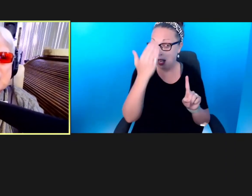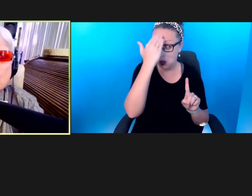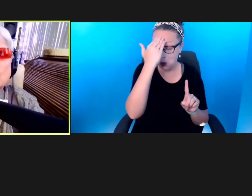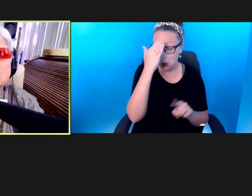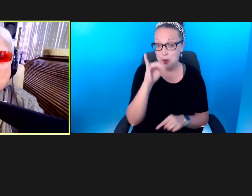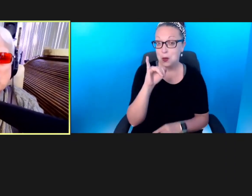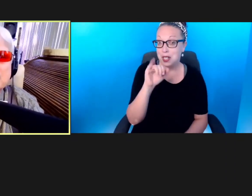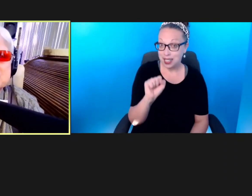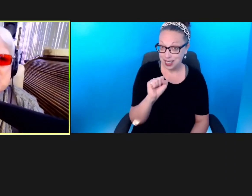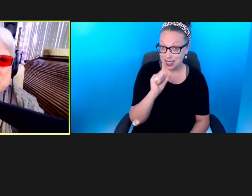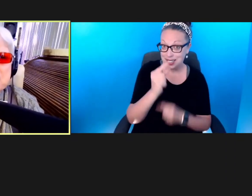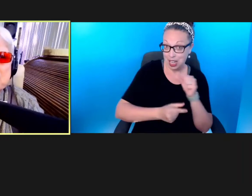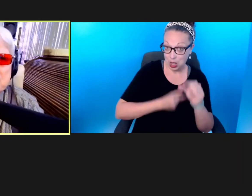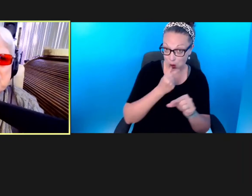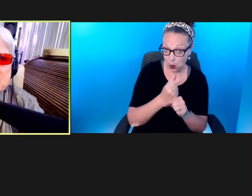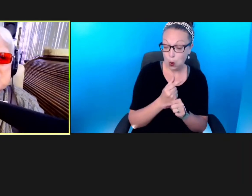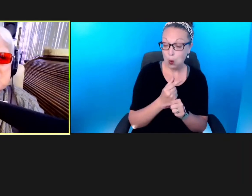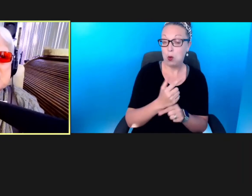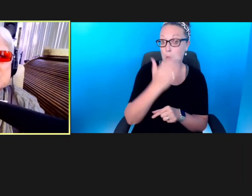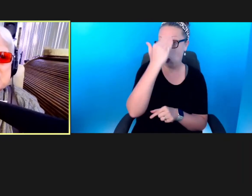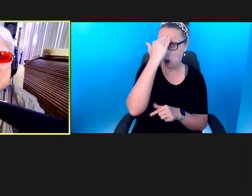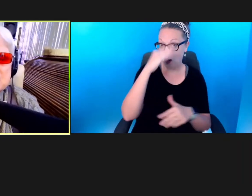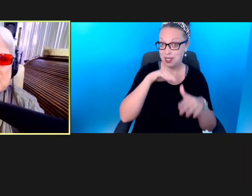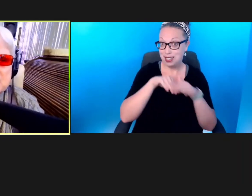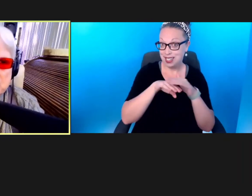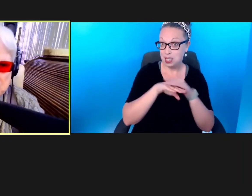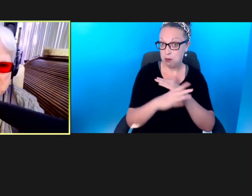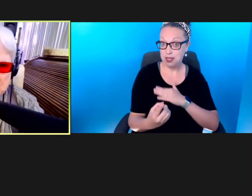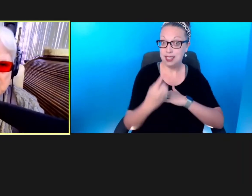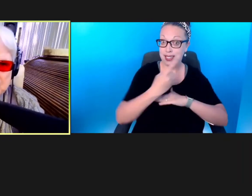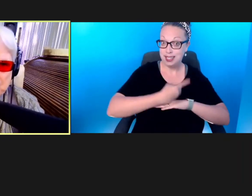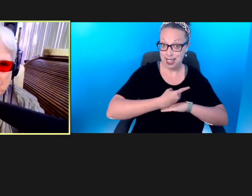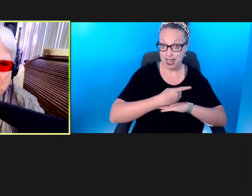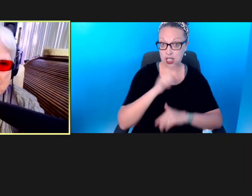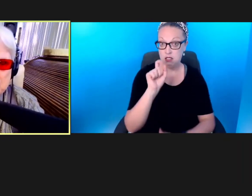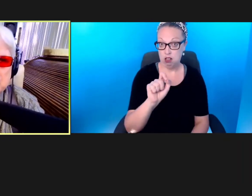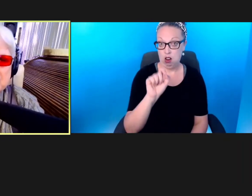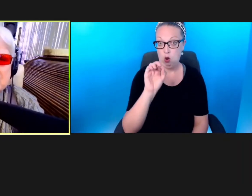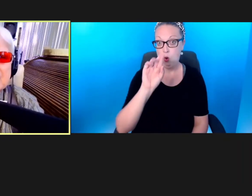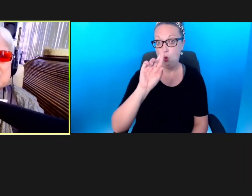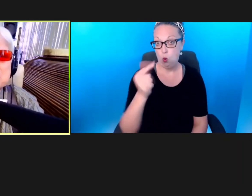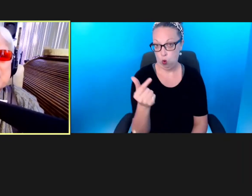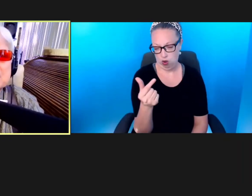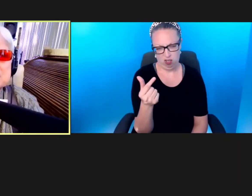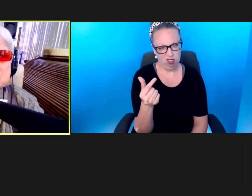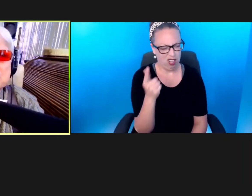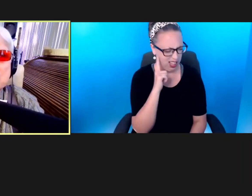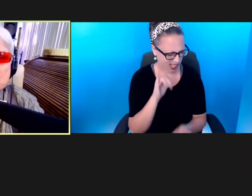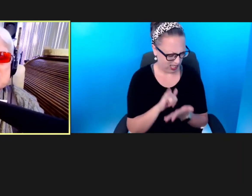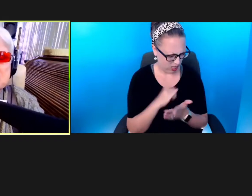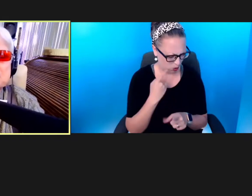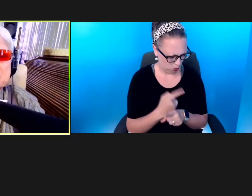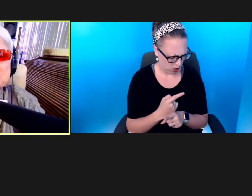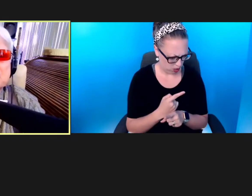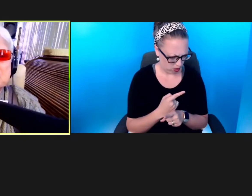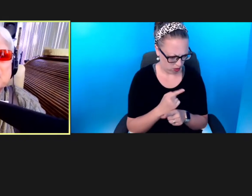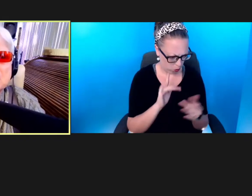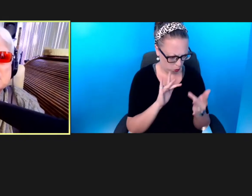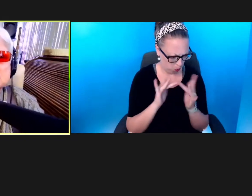Day, Global Accessibility Awareness Day.org. I believe that's what it is, website, but if you